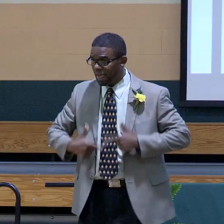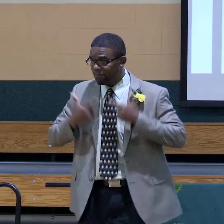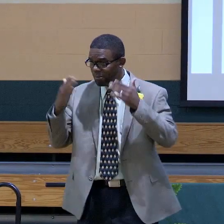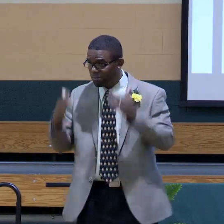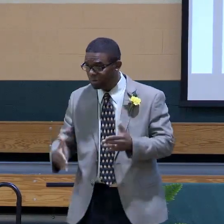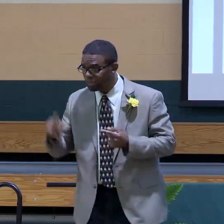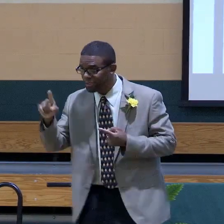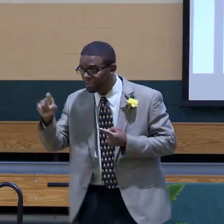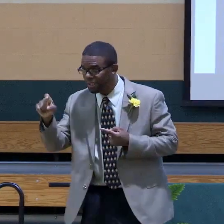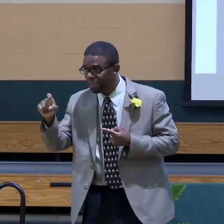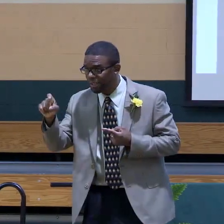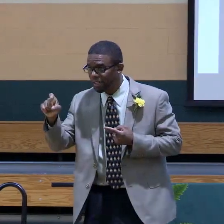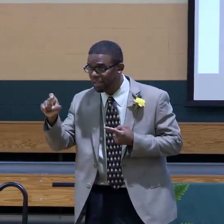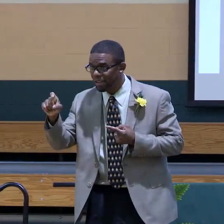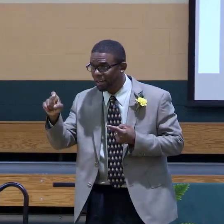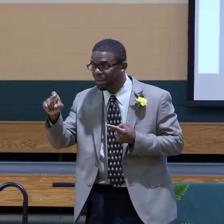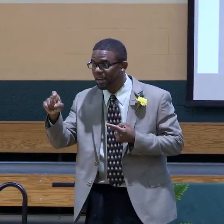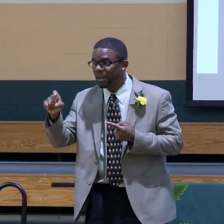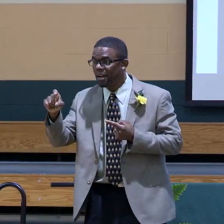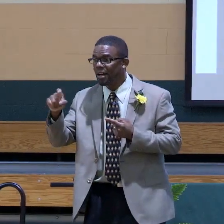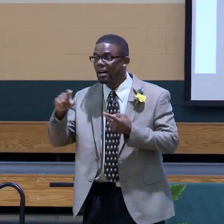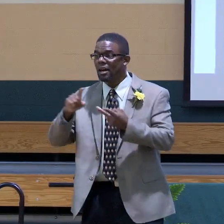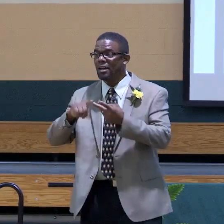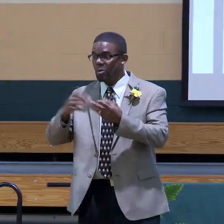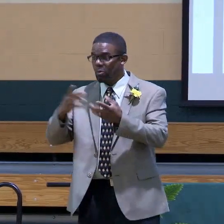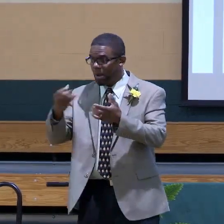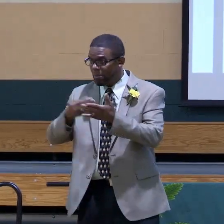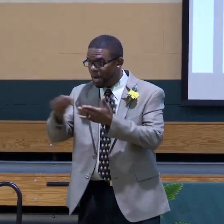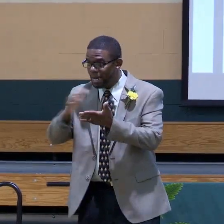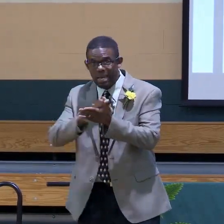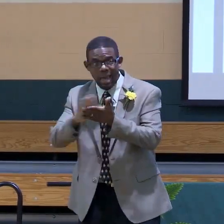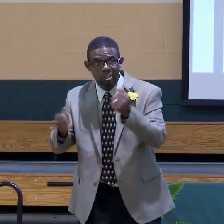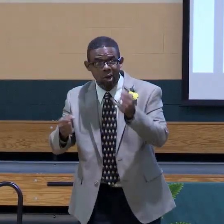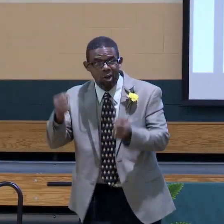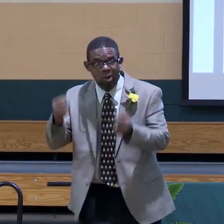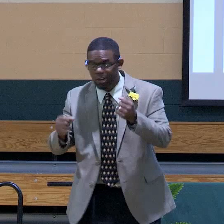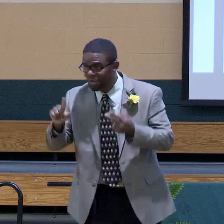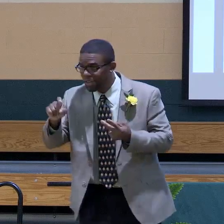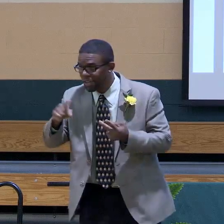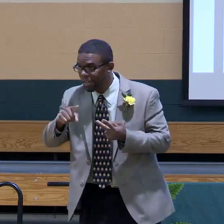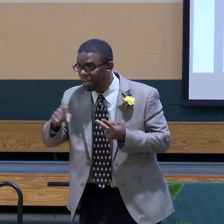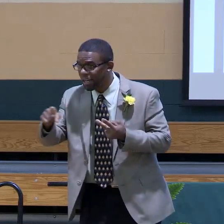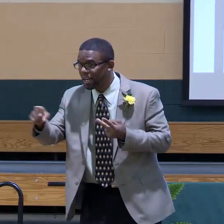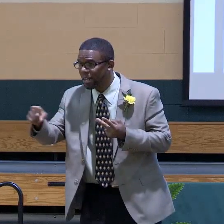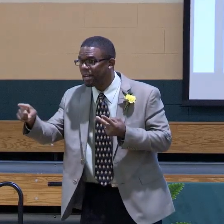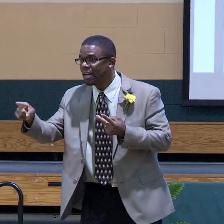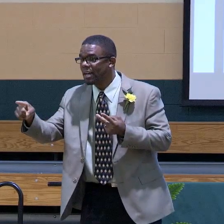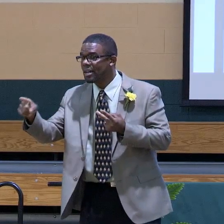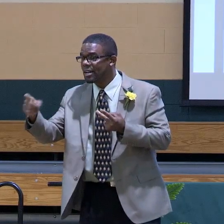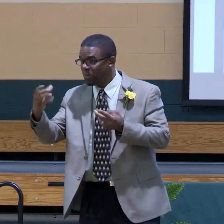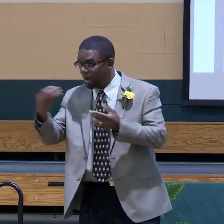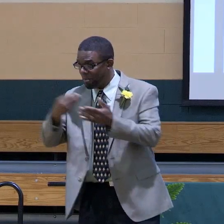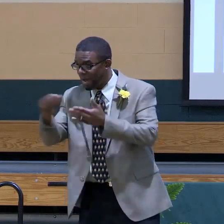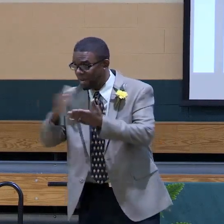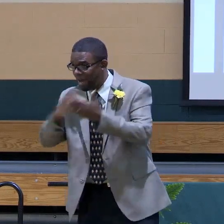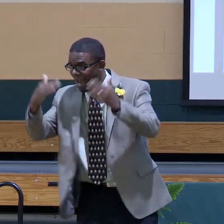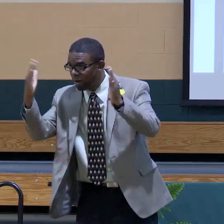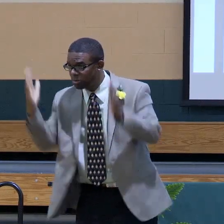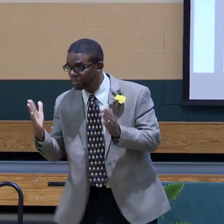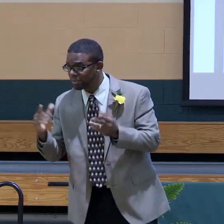So, would you like a good life for yourself? You want to be a good person? Would you like to have a nice car? Would you like to be